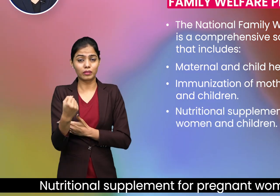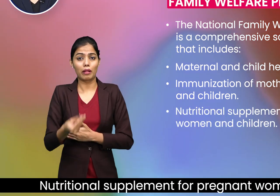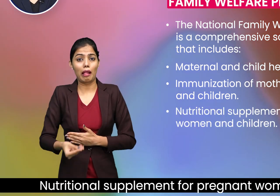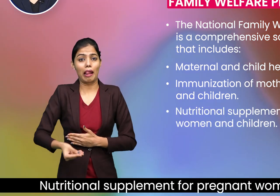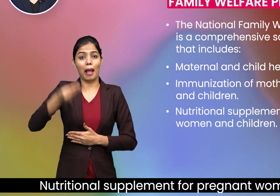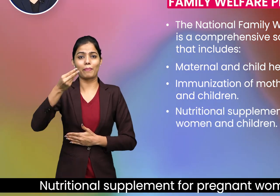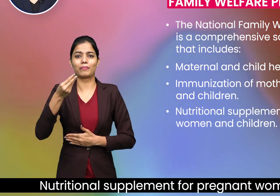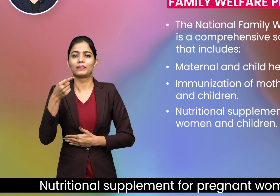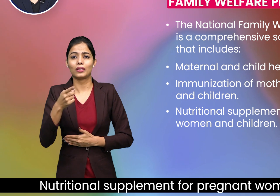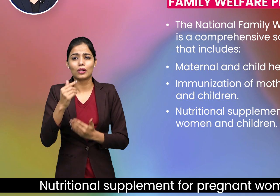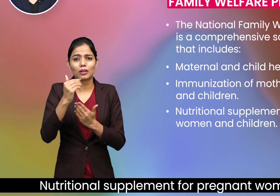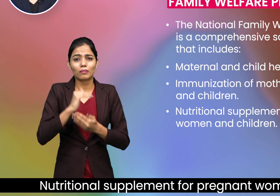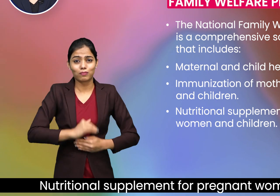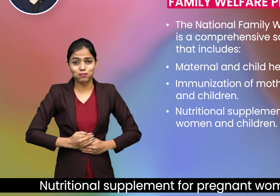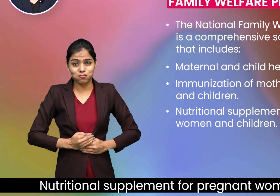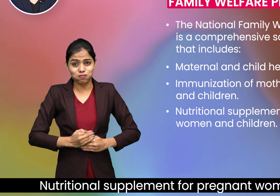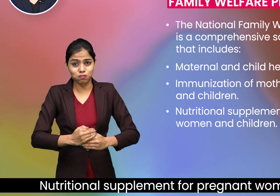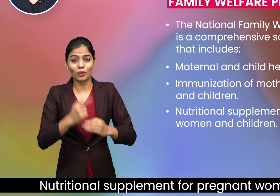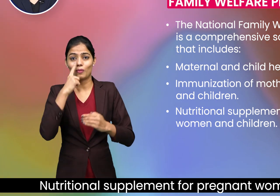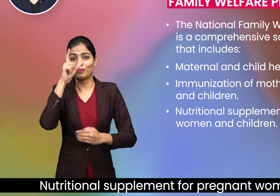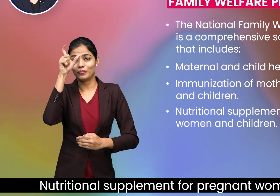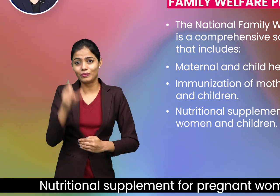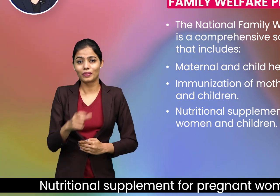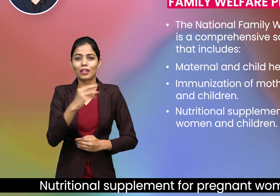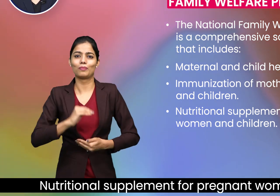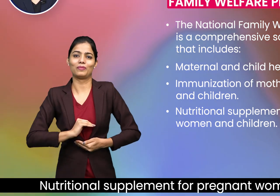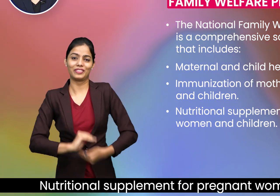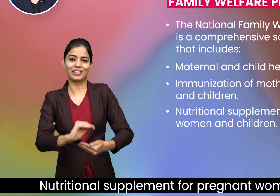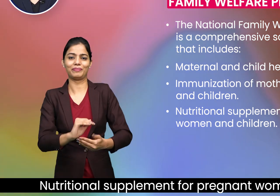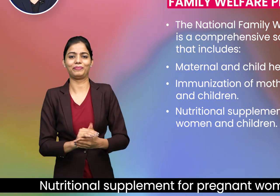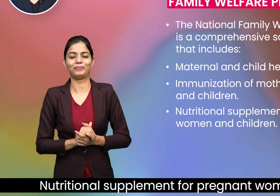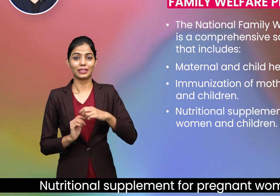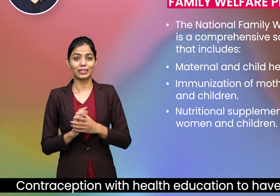nutritional supplement for pregnant women and children,